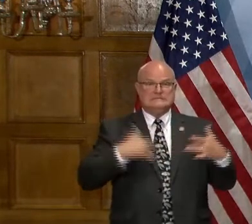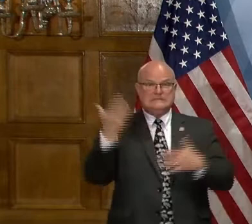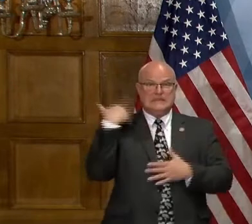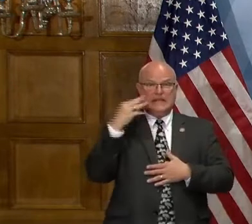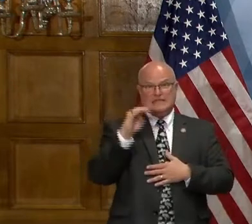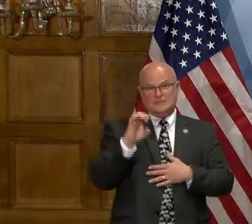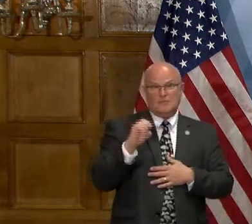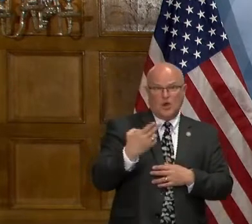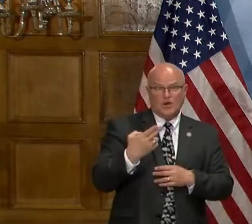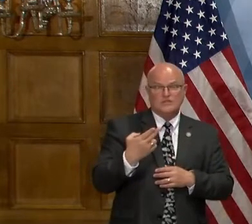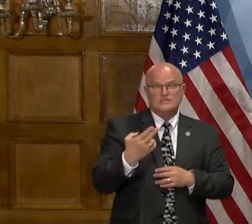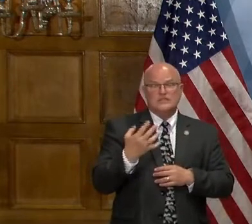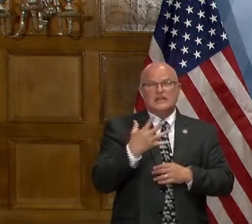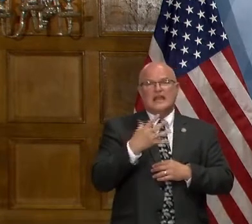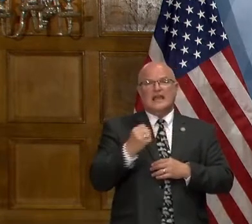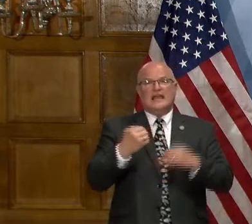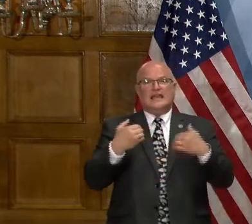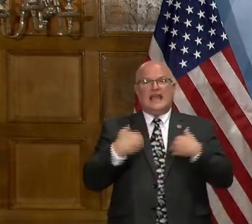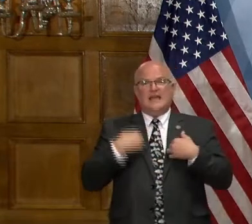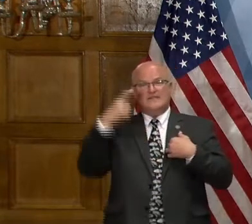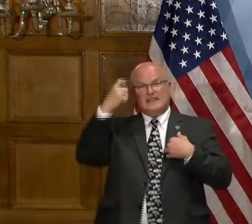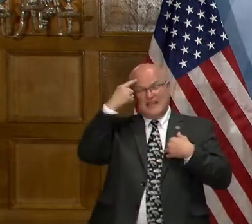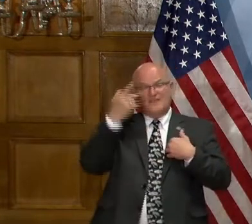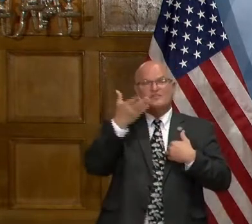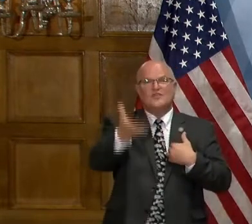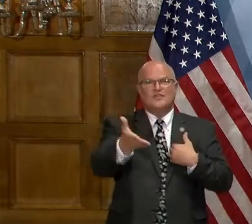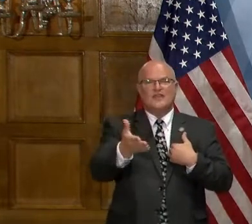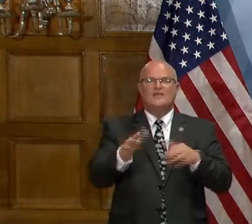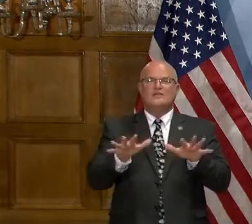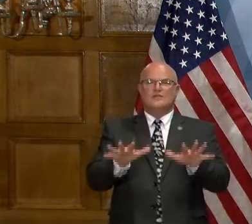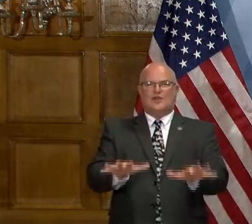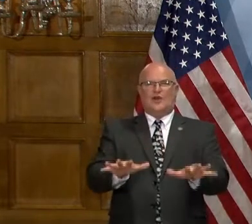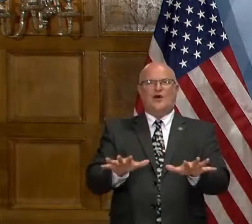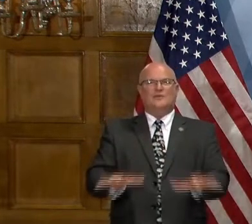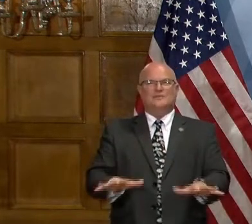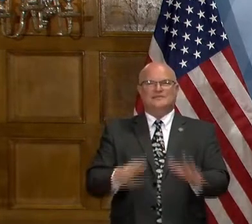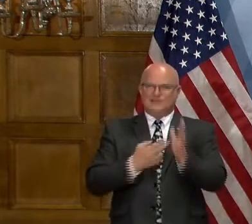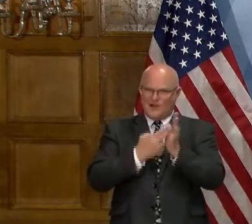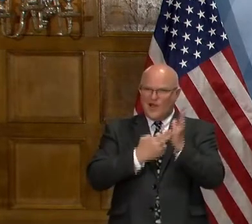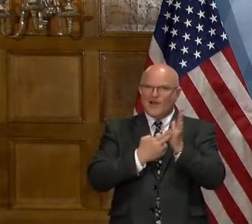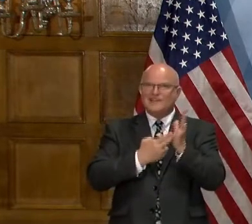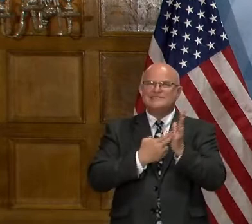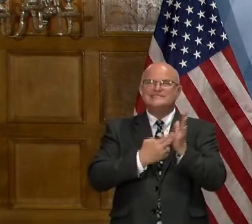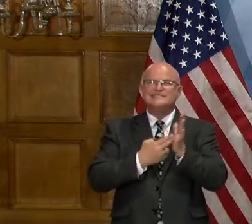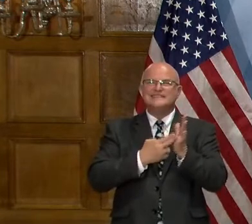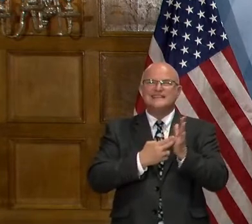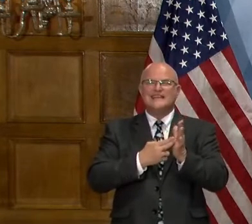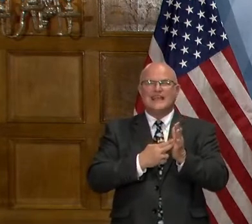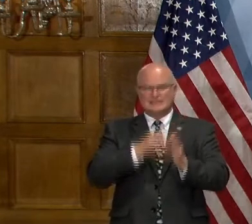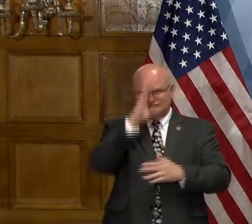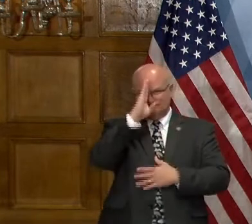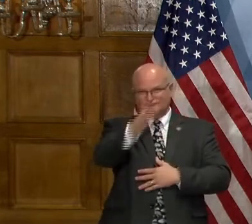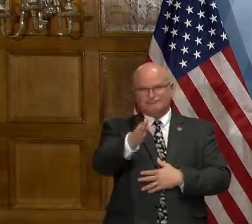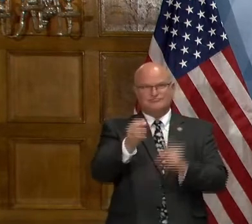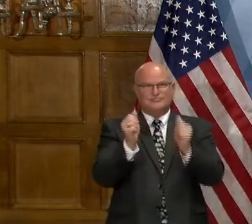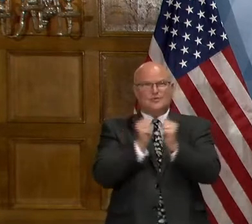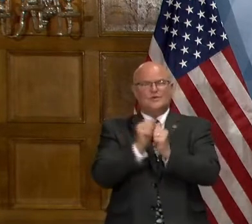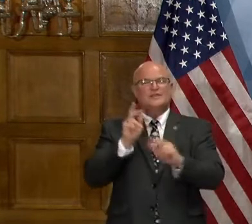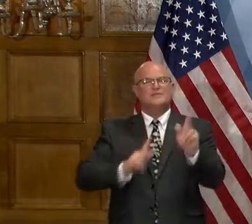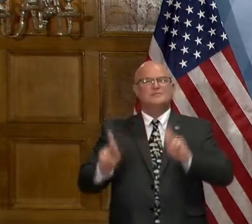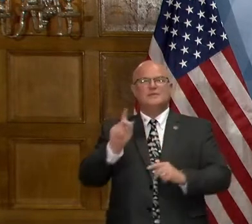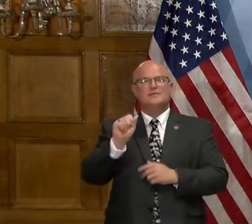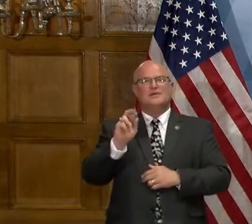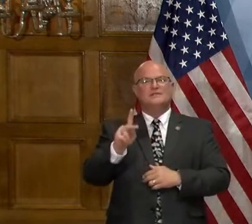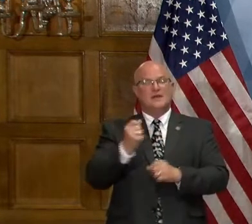March." And having a governor there with some calmness and honesty and being frank with the